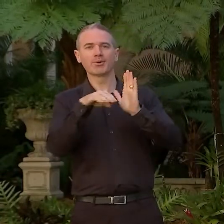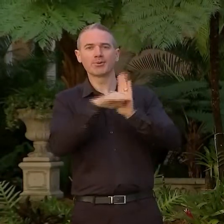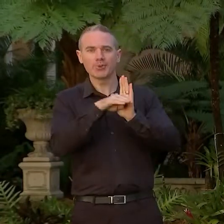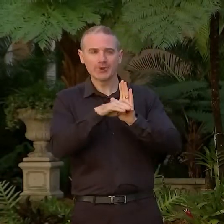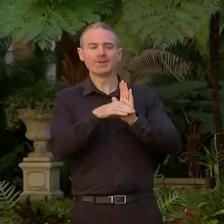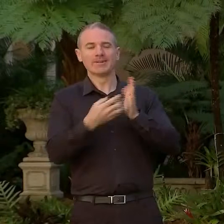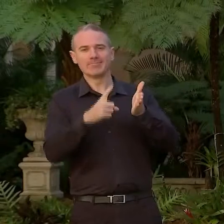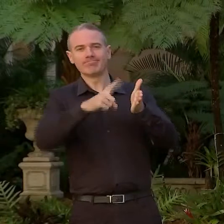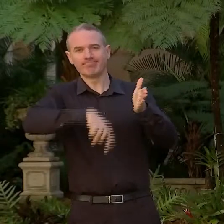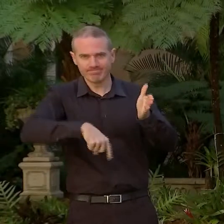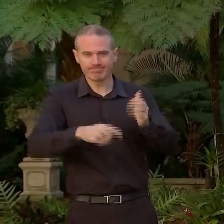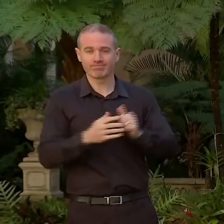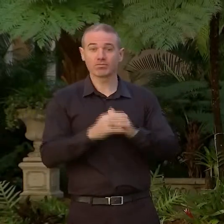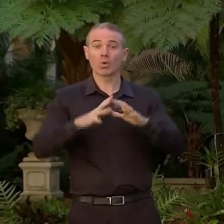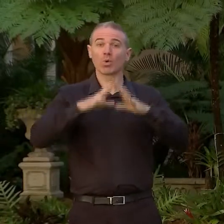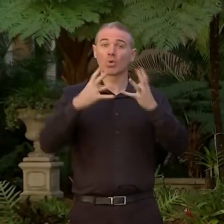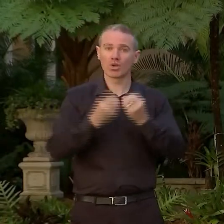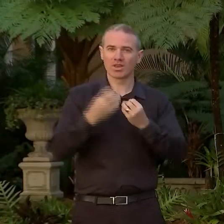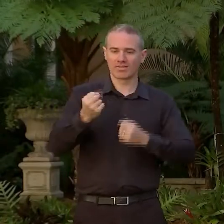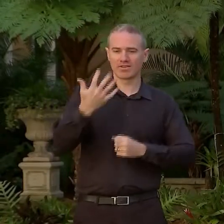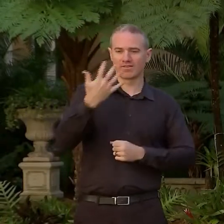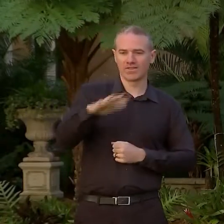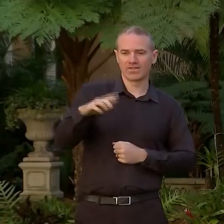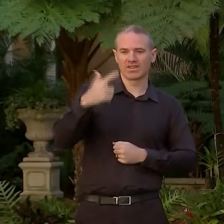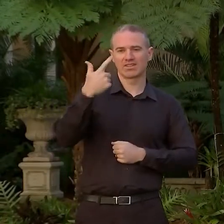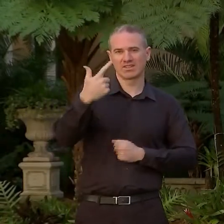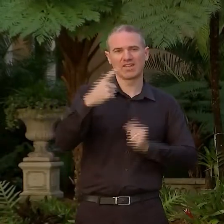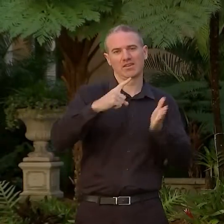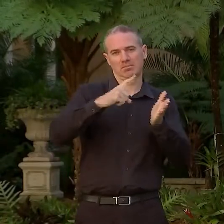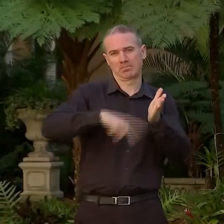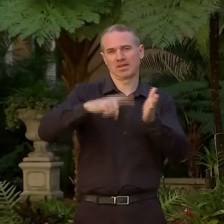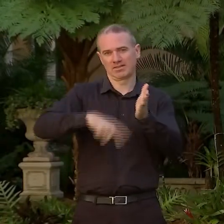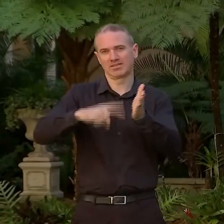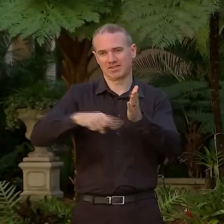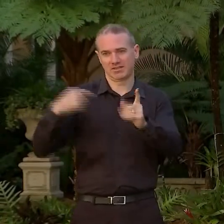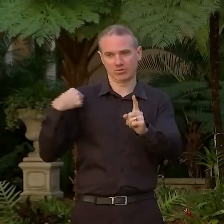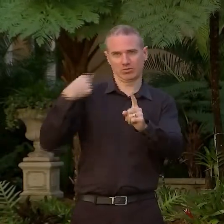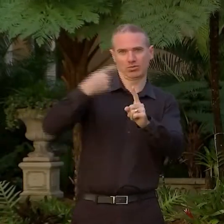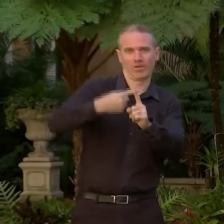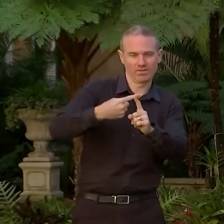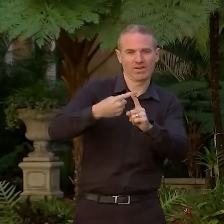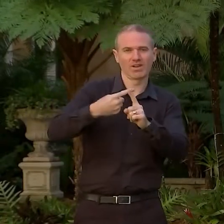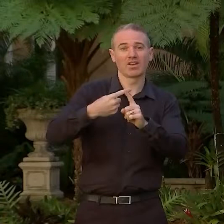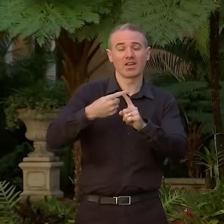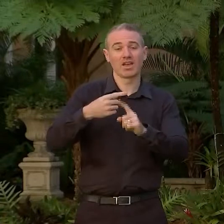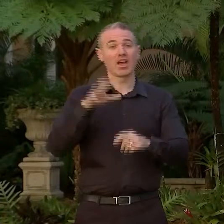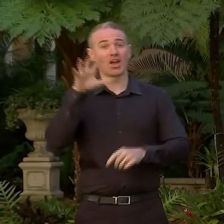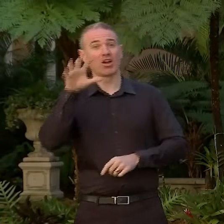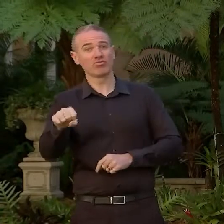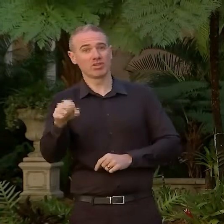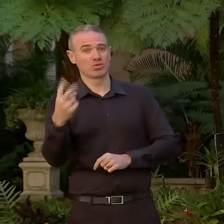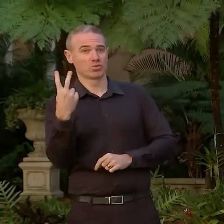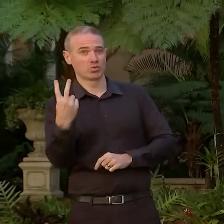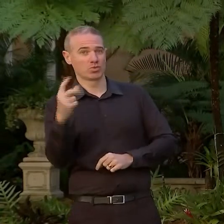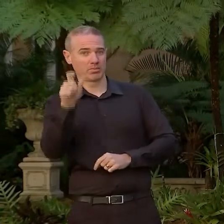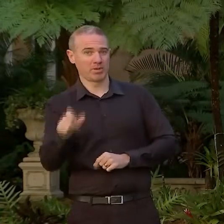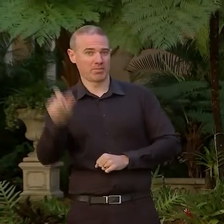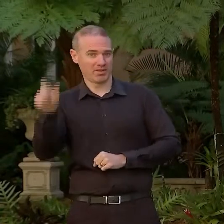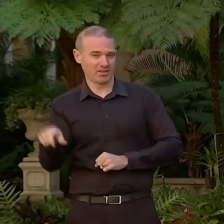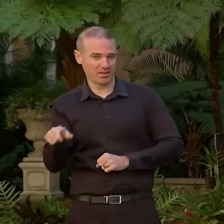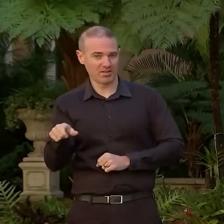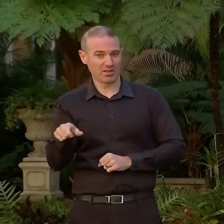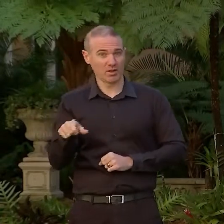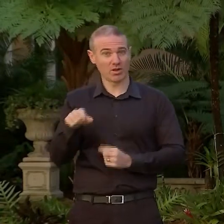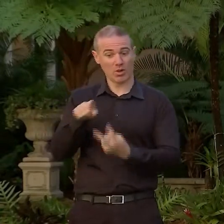thing. Overall, we issued 57 penalty infringement notices throughout the lockdown, and we arrested 2 persons, one of them being a person